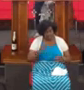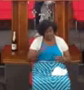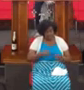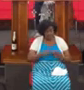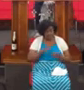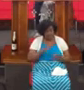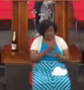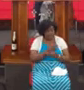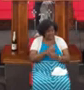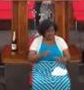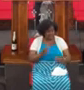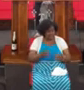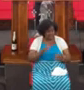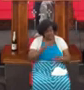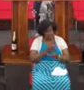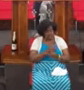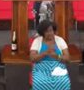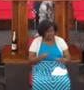being saved if they're not